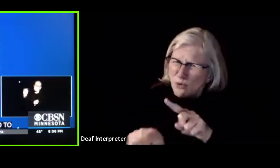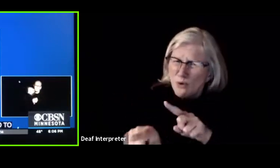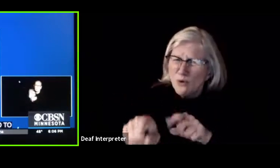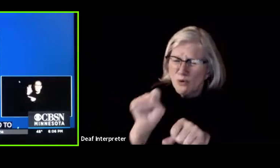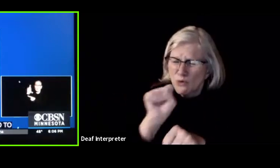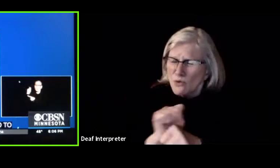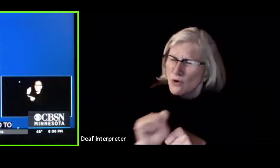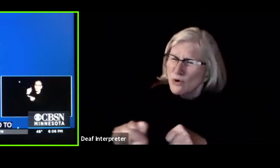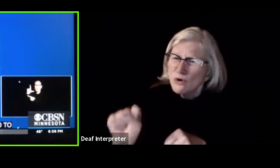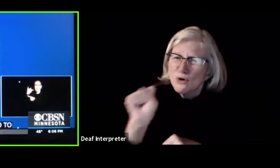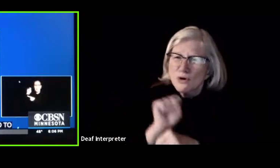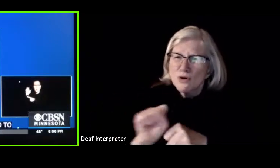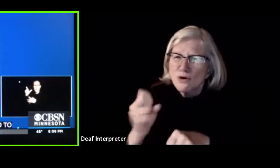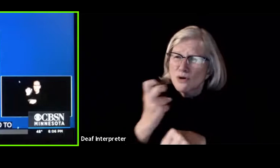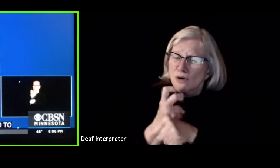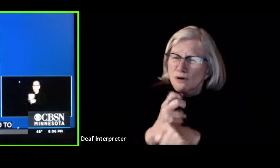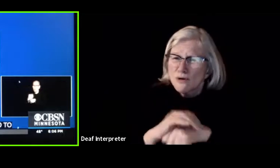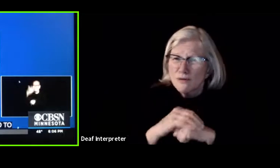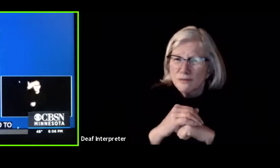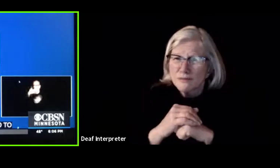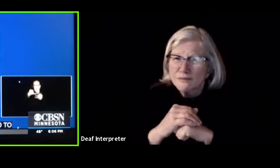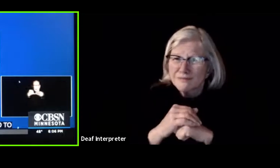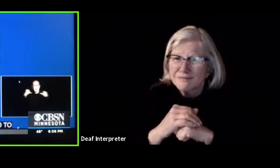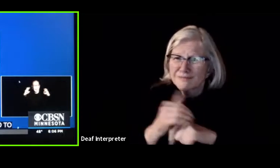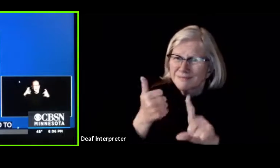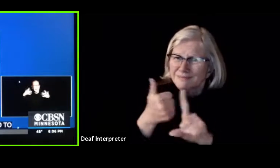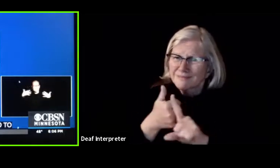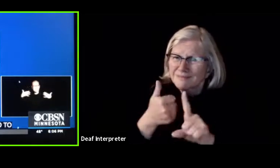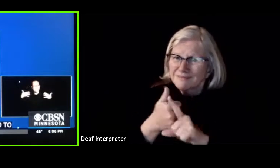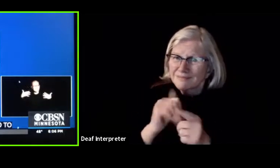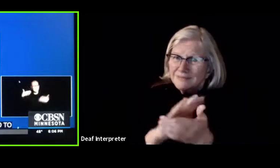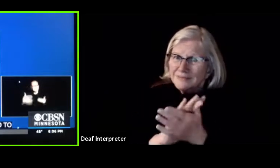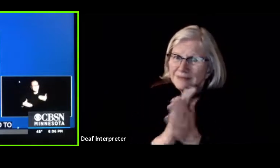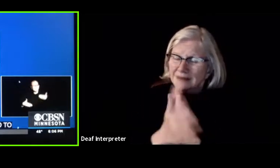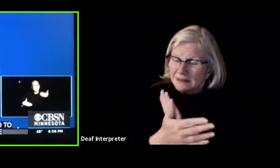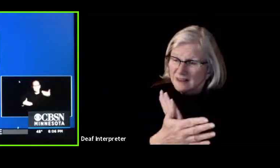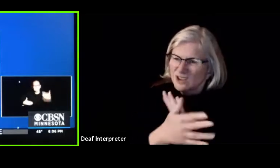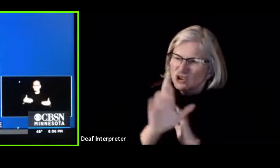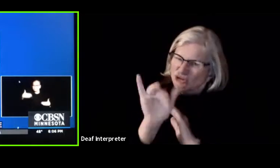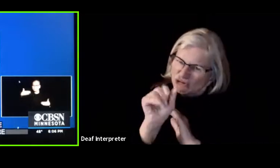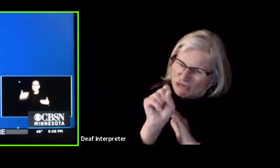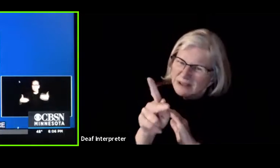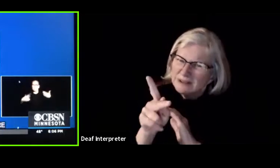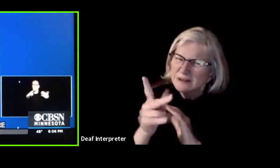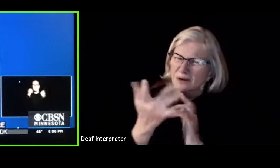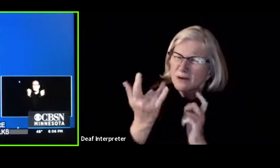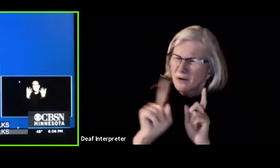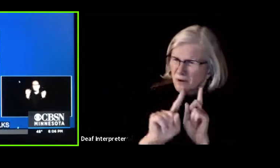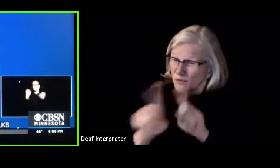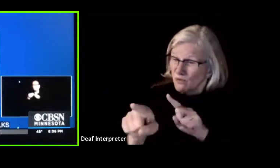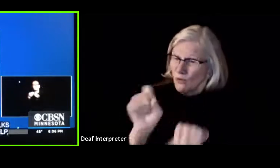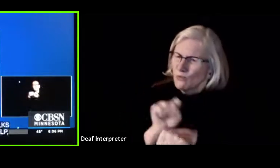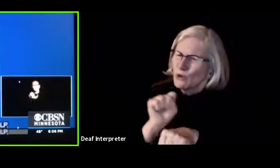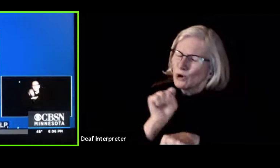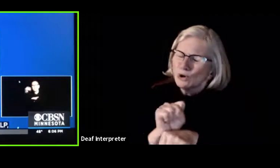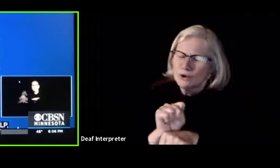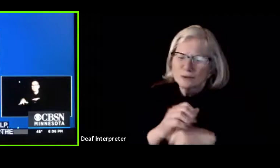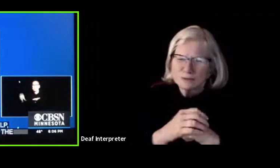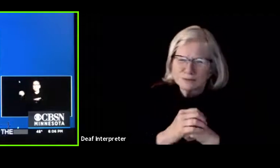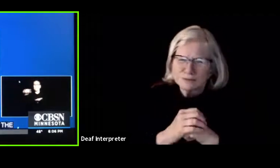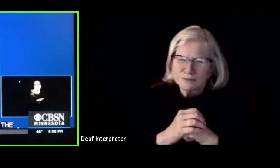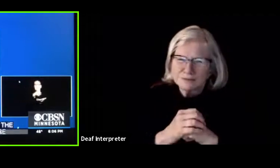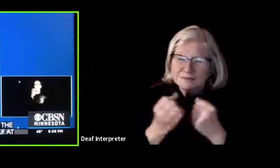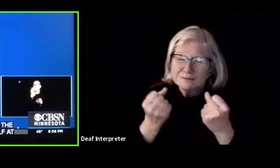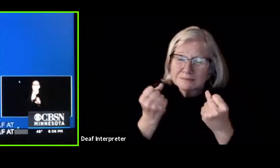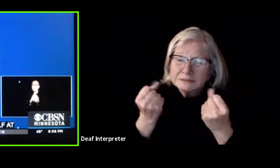absolutely has to be done. And to the countless students who've lost opportunities to do the things that seemed so